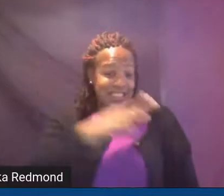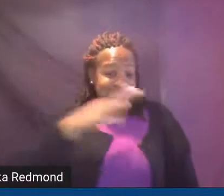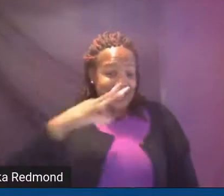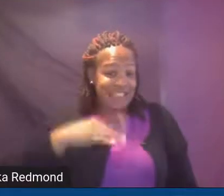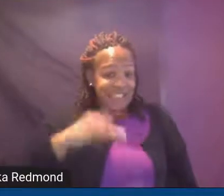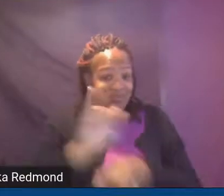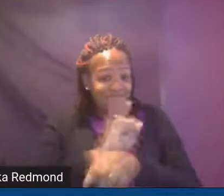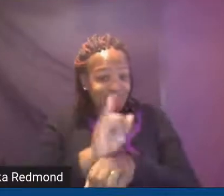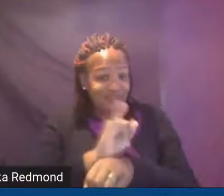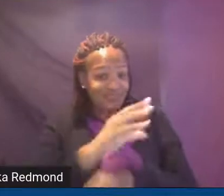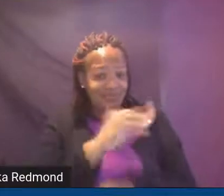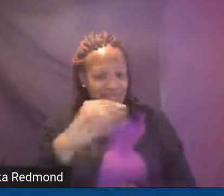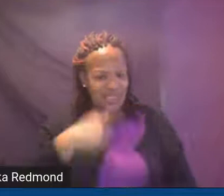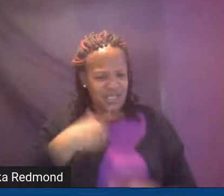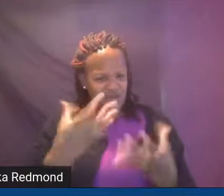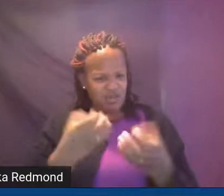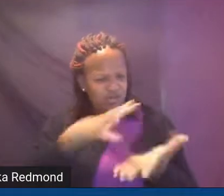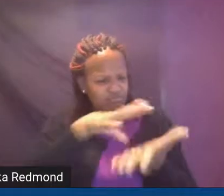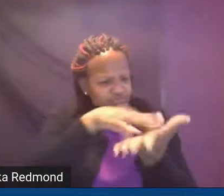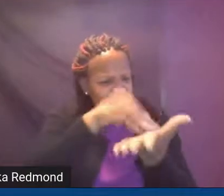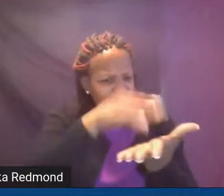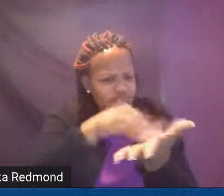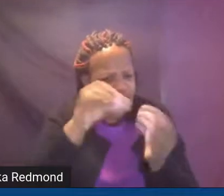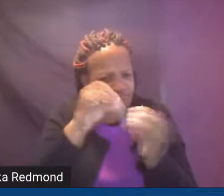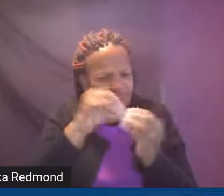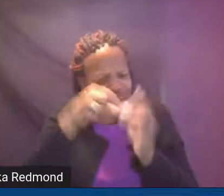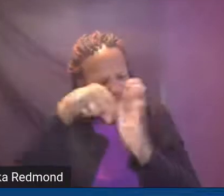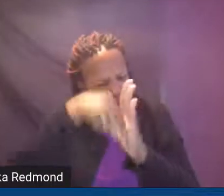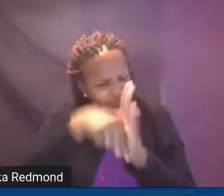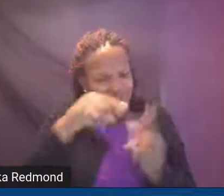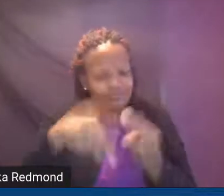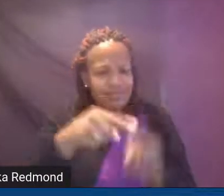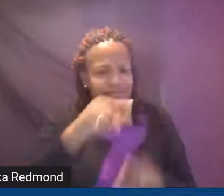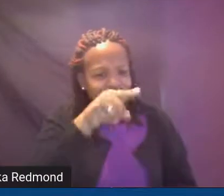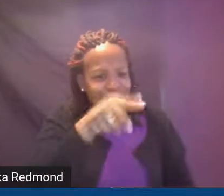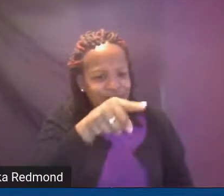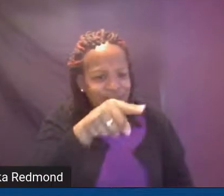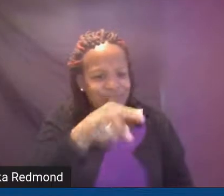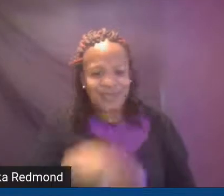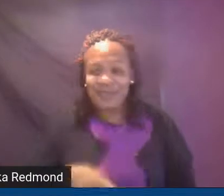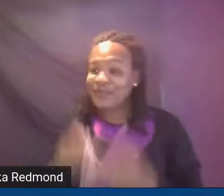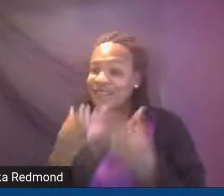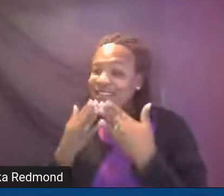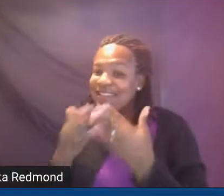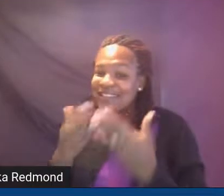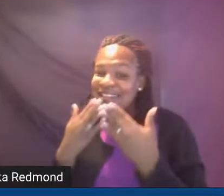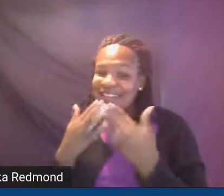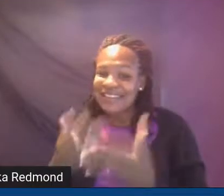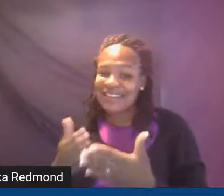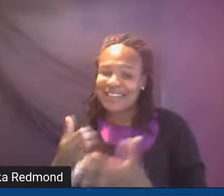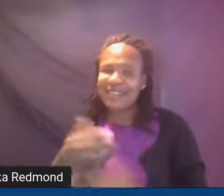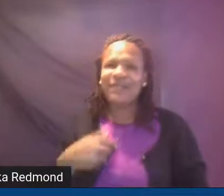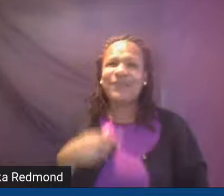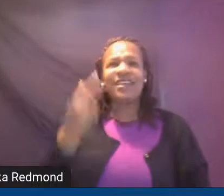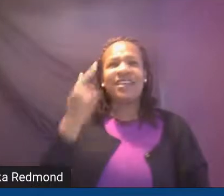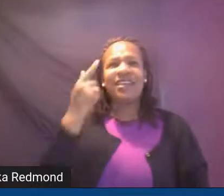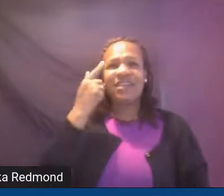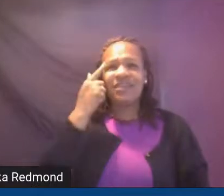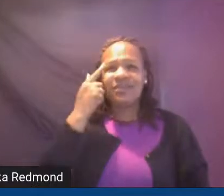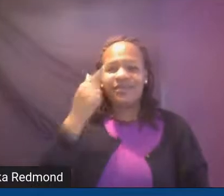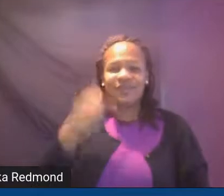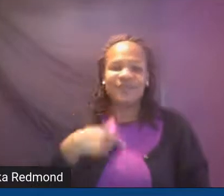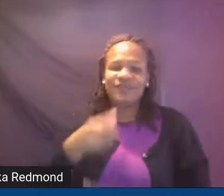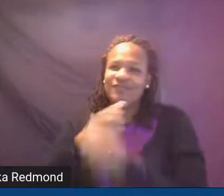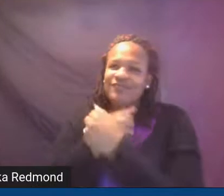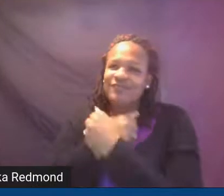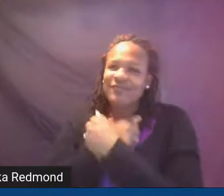learn about a little bit more about you and, you know, your why. Yeah, thank you. I think I love the question,